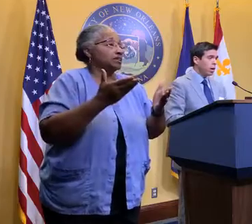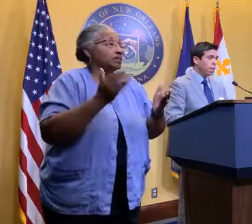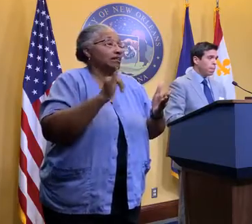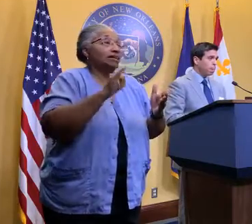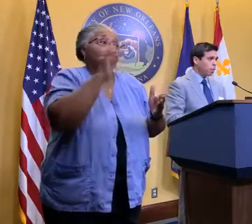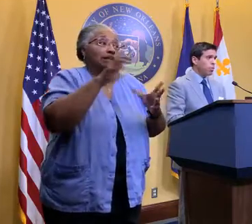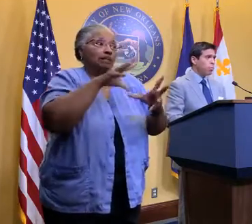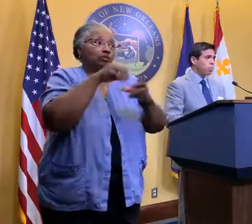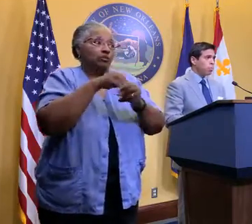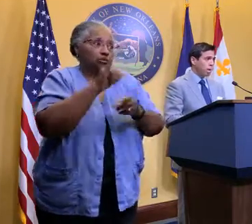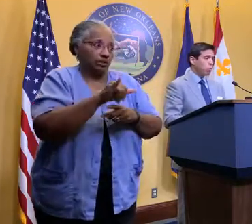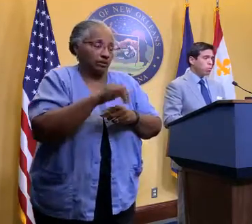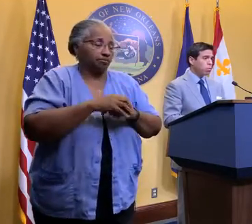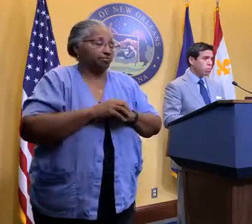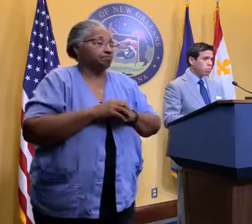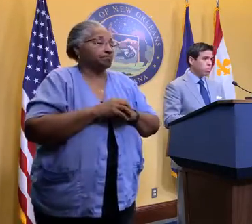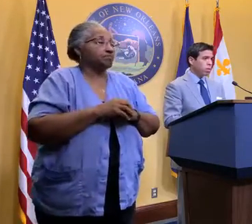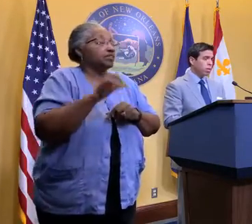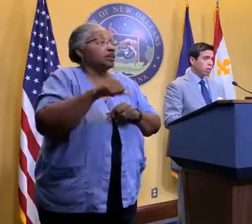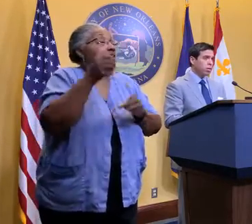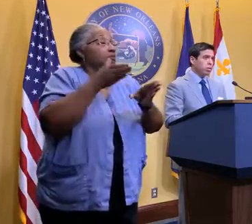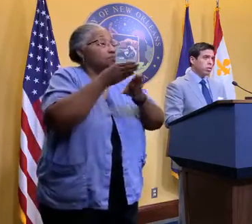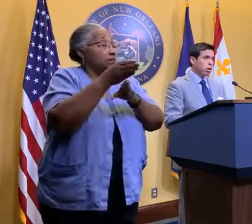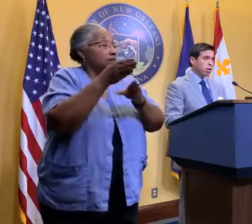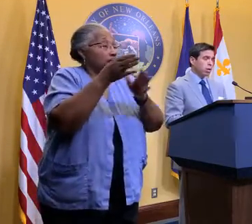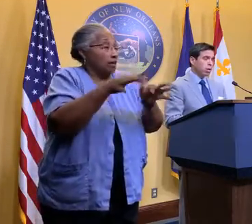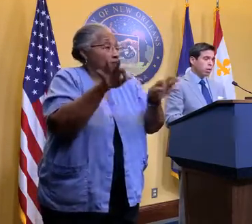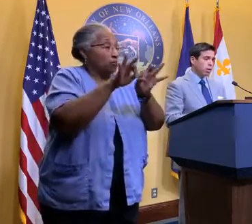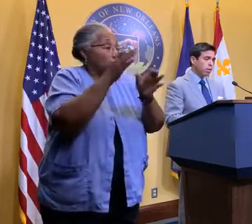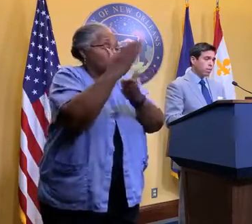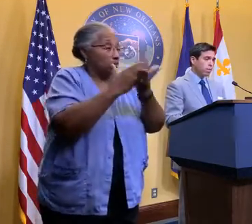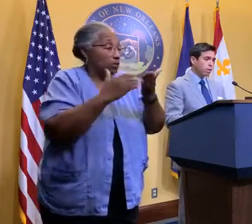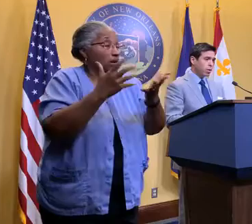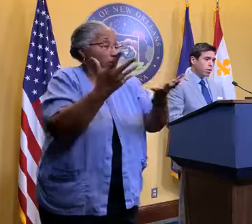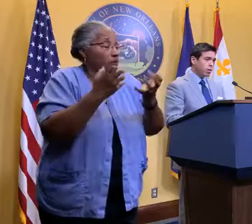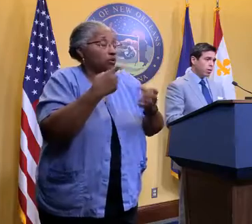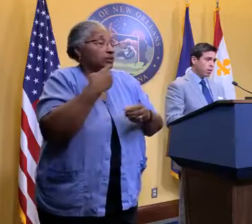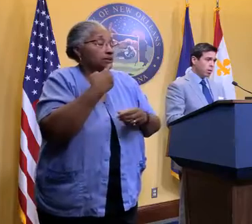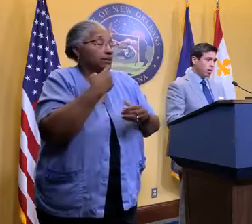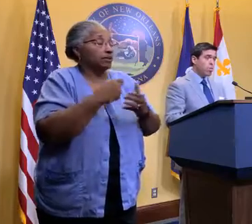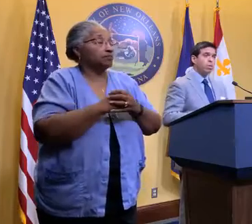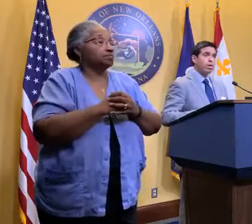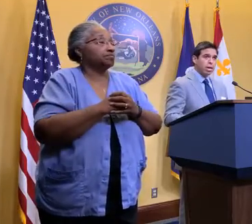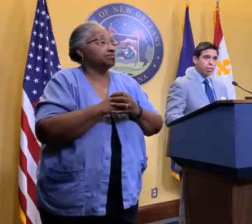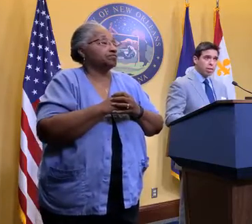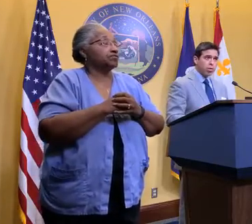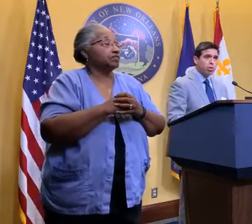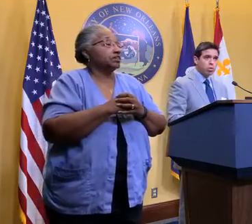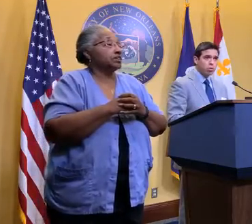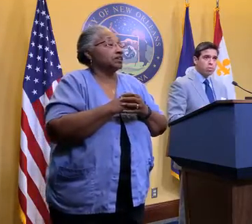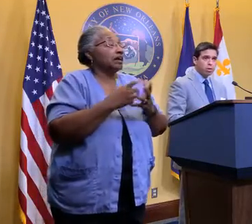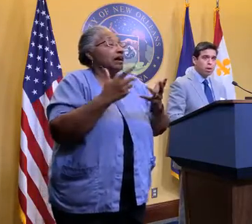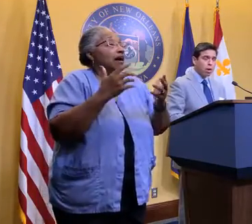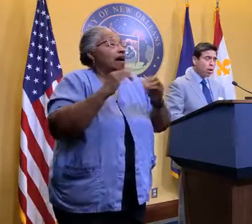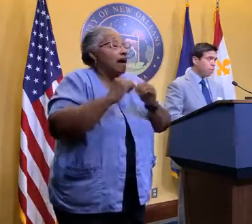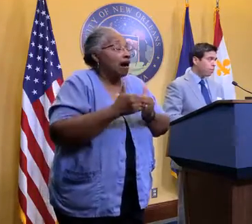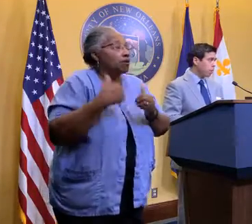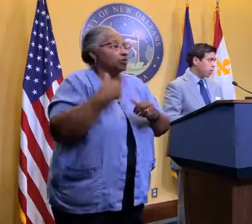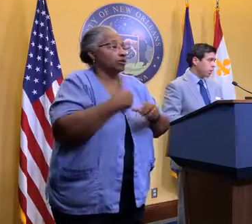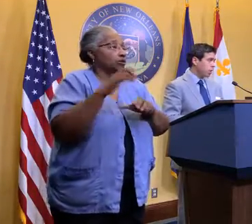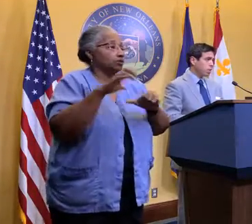accordingly. The other major important piece that I wanted to target specifically is the implementation, the execution of